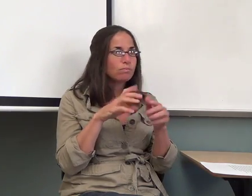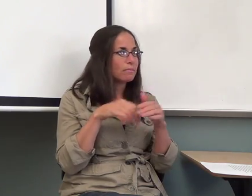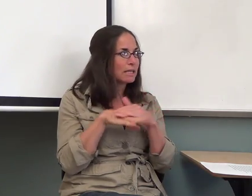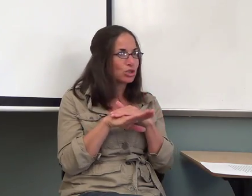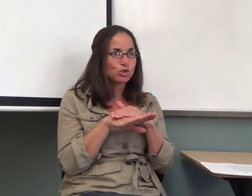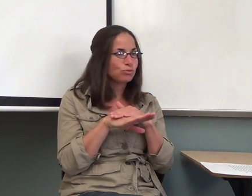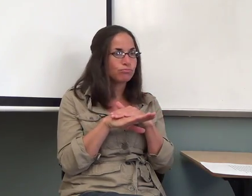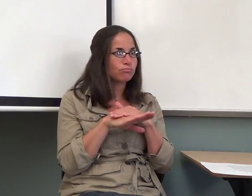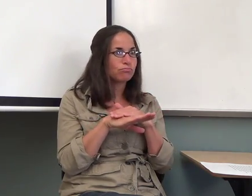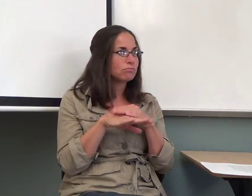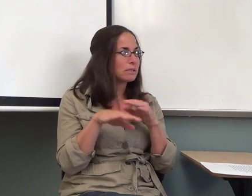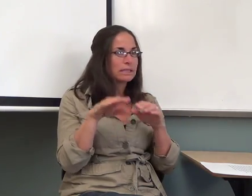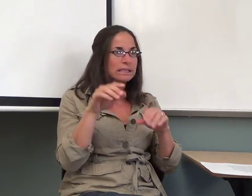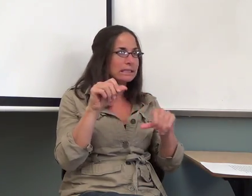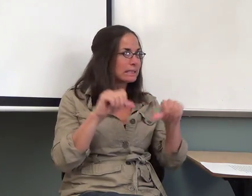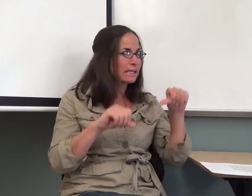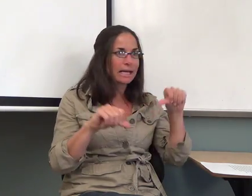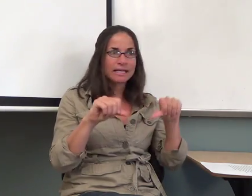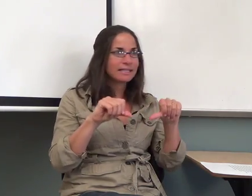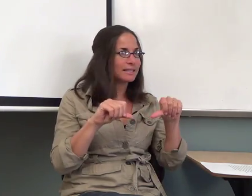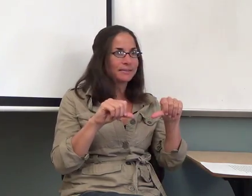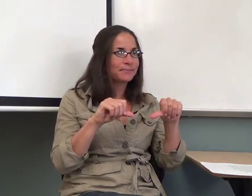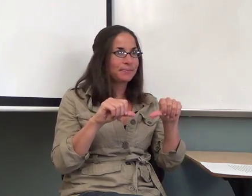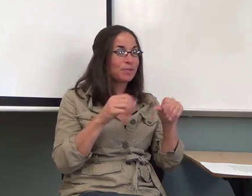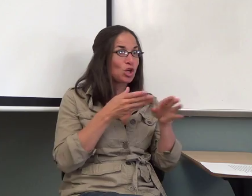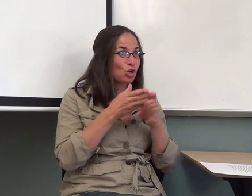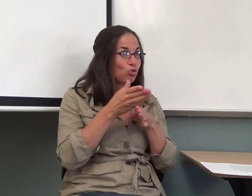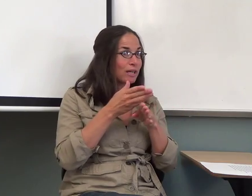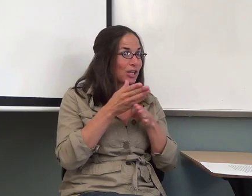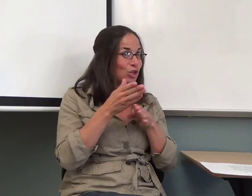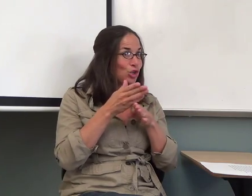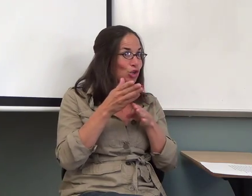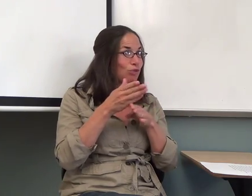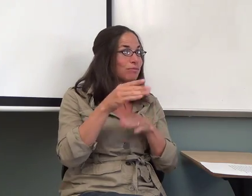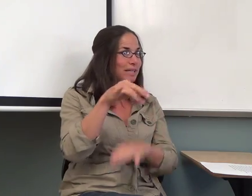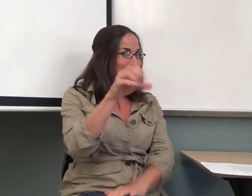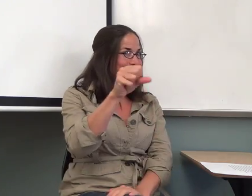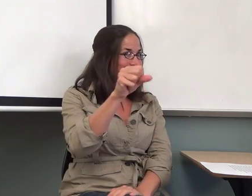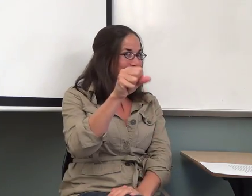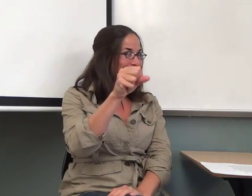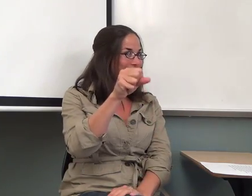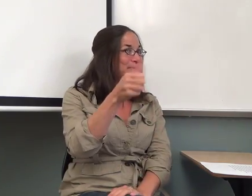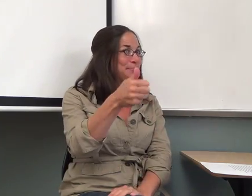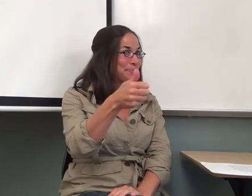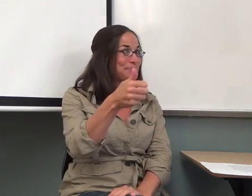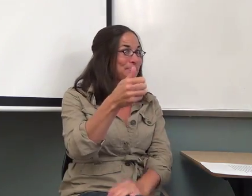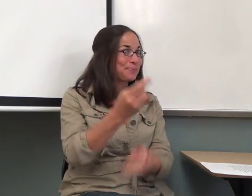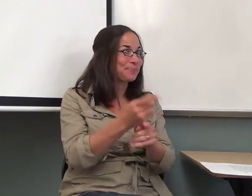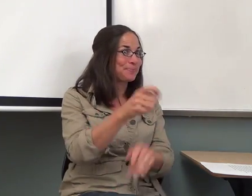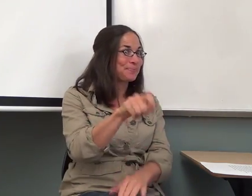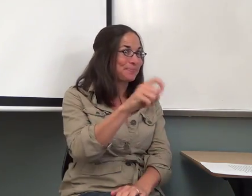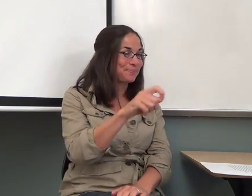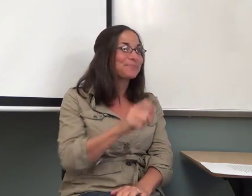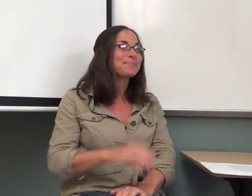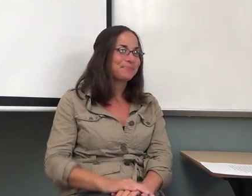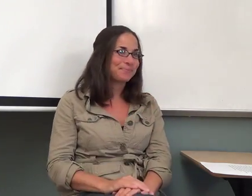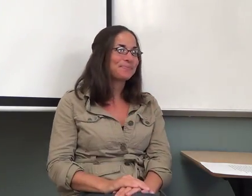Science? No. No. Good. Careers? Yes. Yes. Well done. Nice. See, you're picking up on it. That's good. That's great, you guys. Very